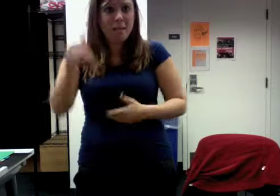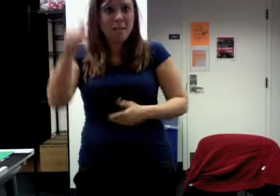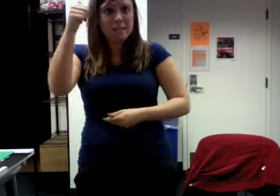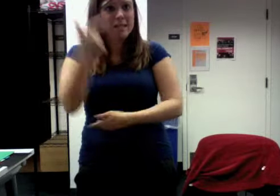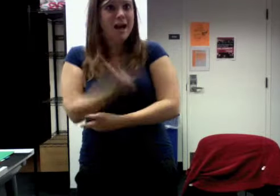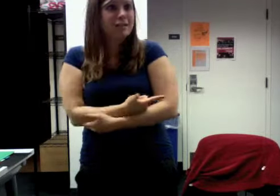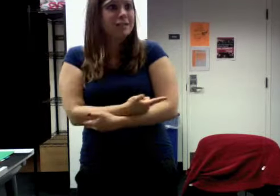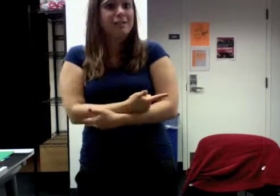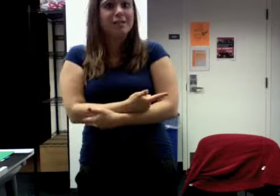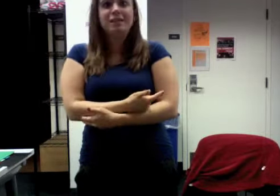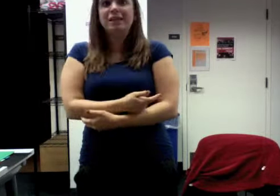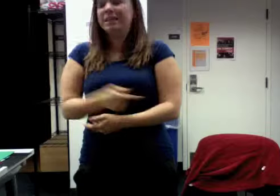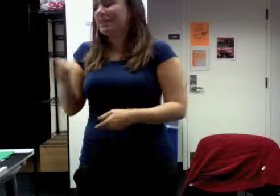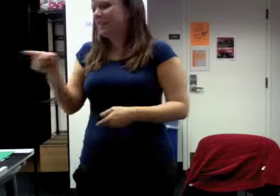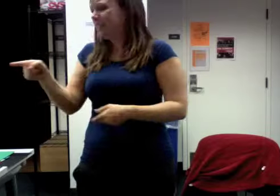could